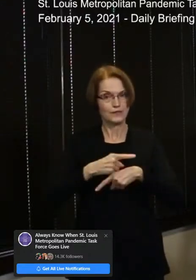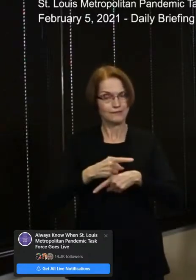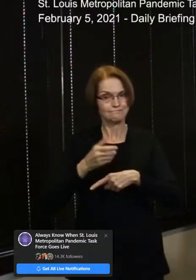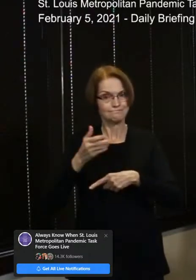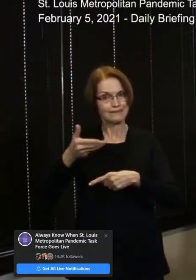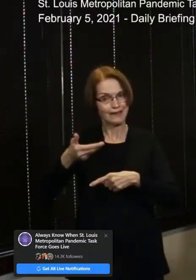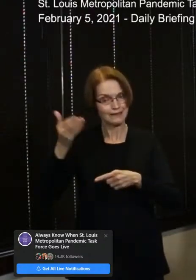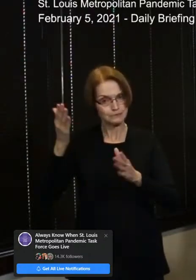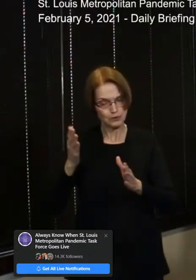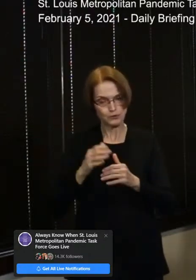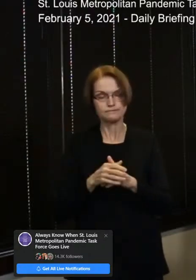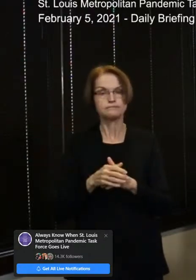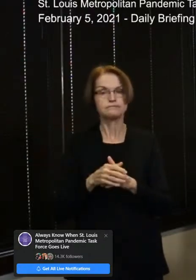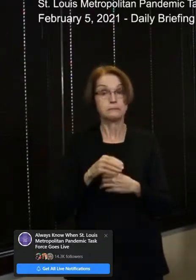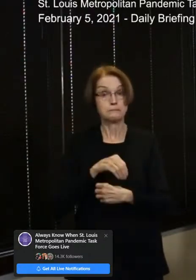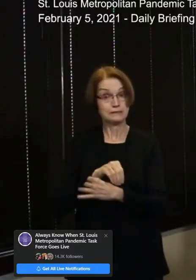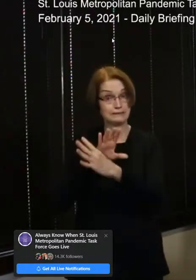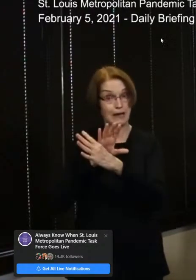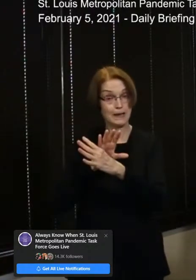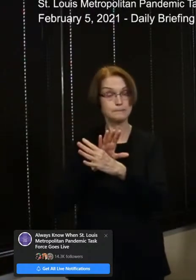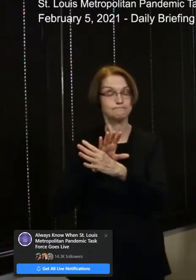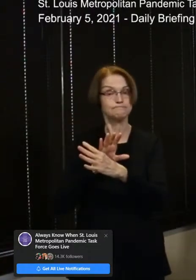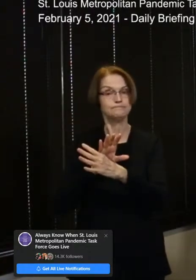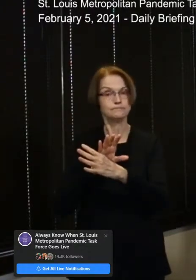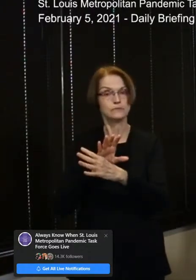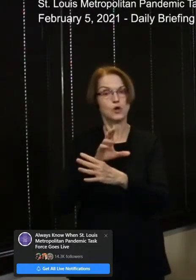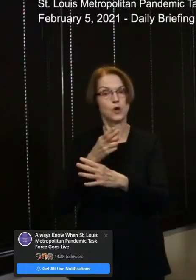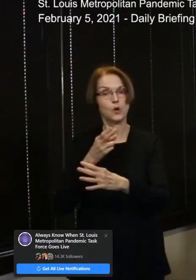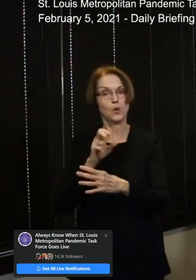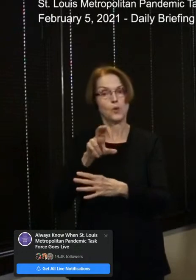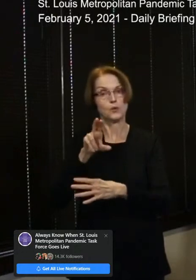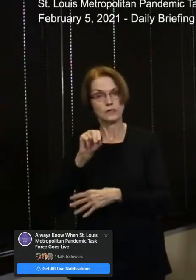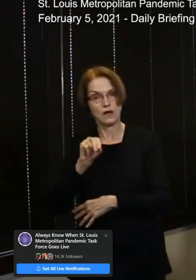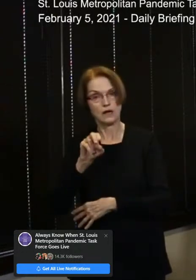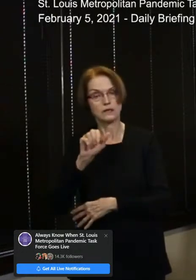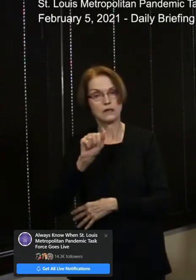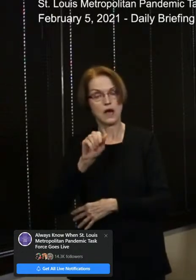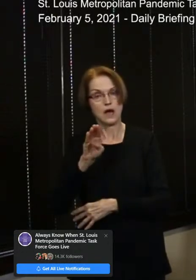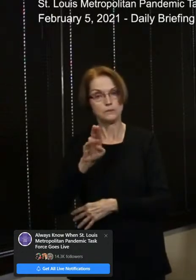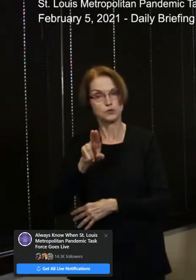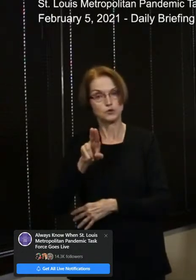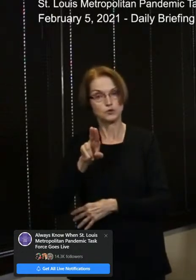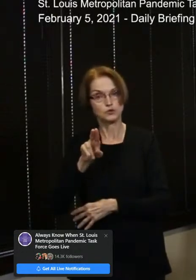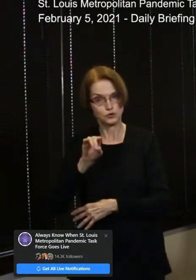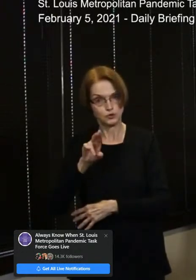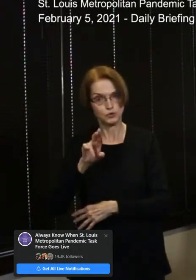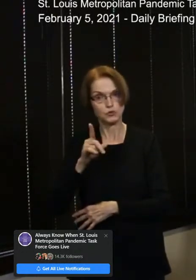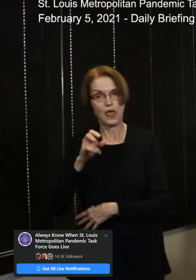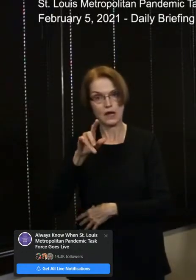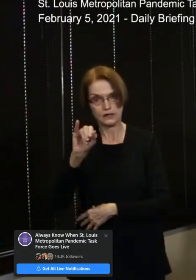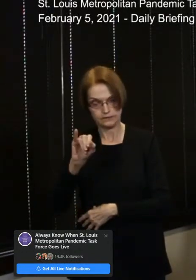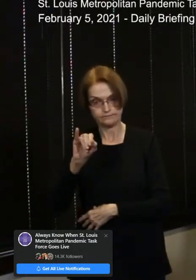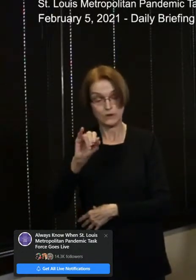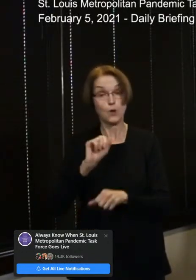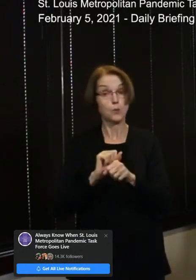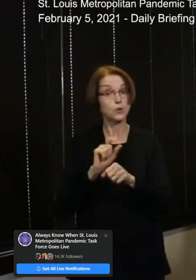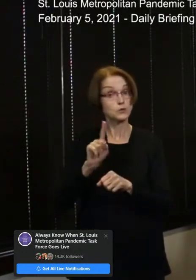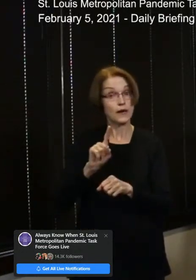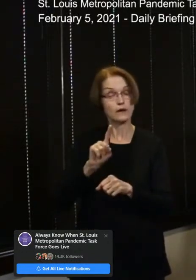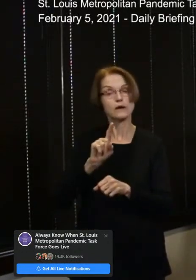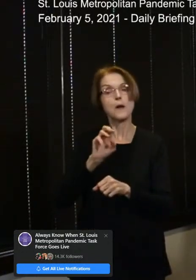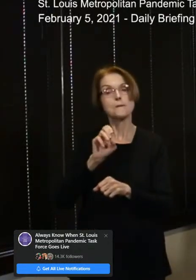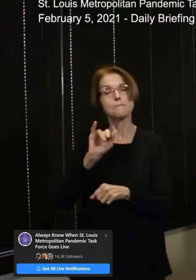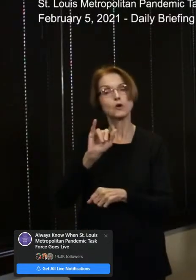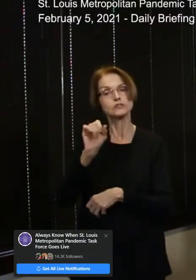speaker. Joining us by Skype today is Hudan Abdullahi, who works in nutrition services at